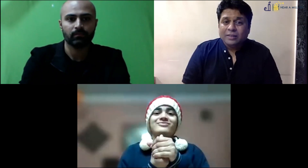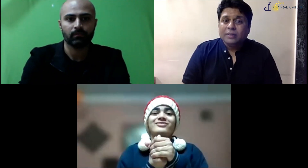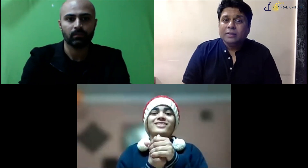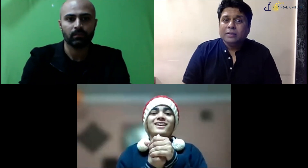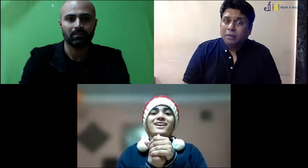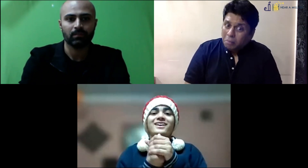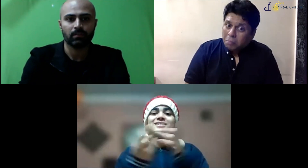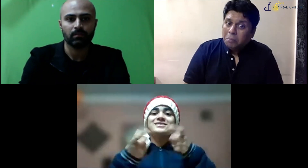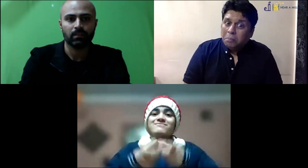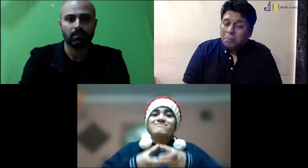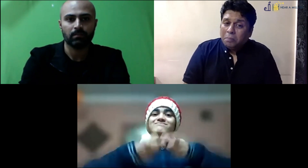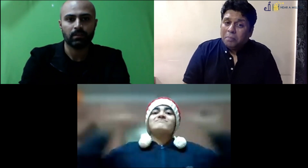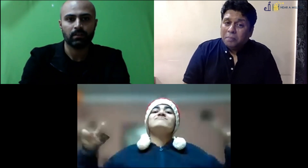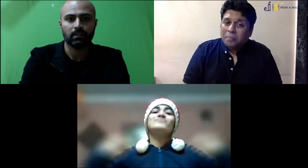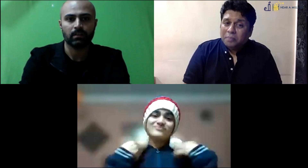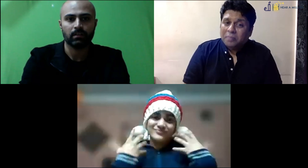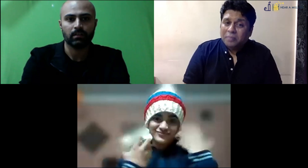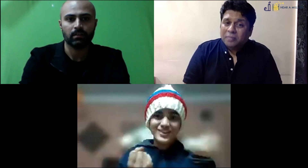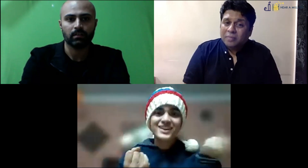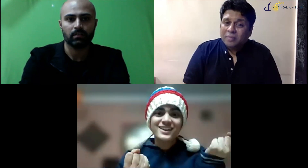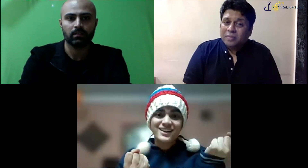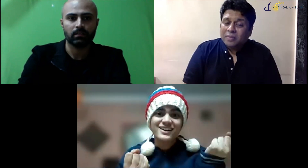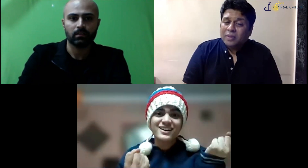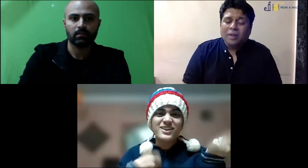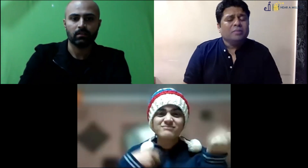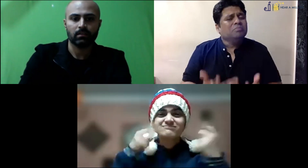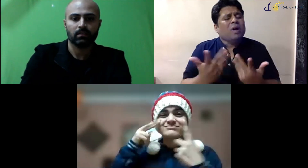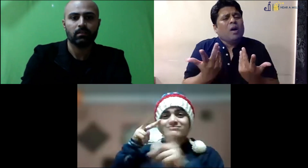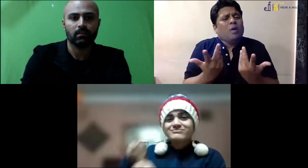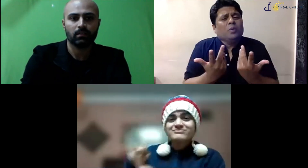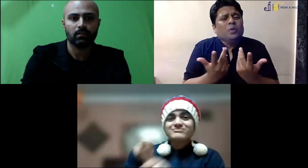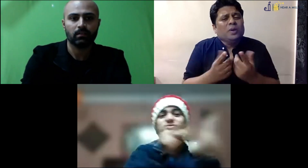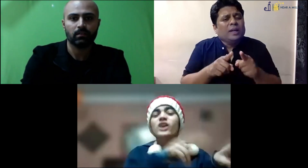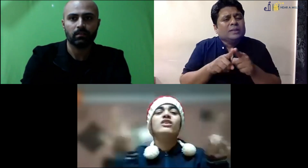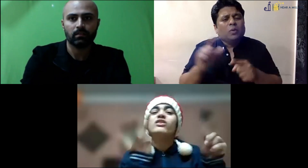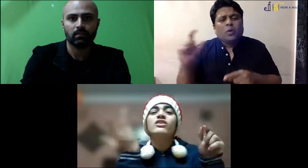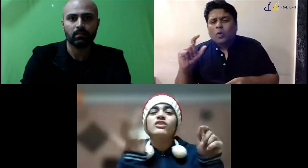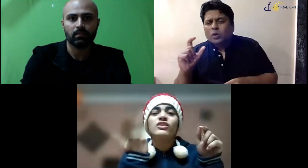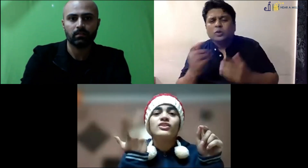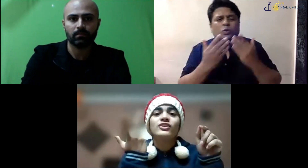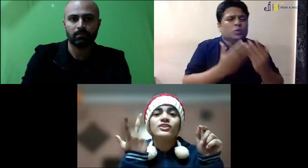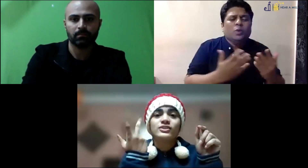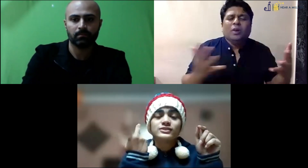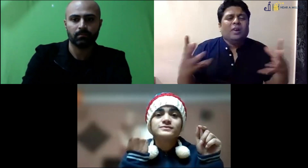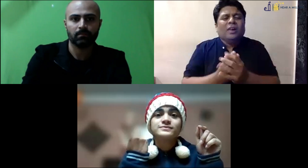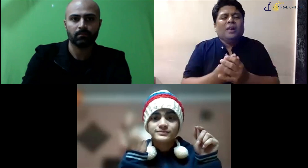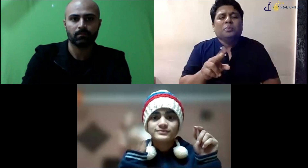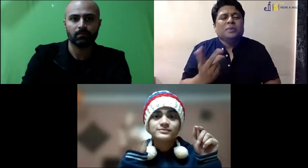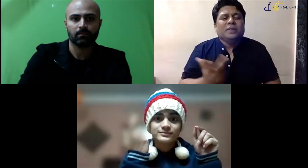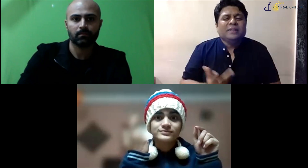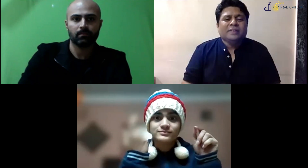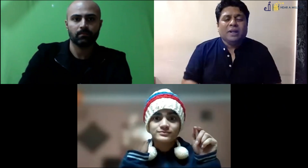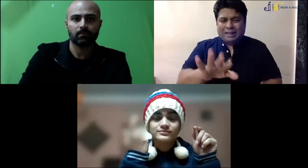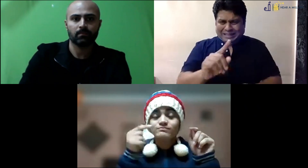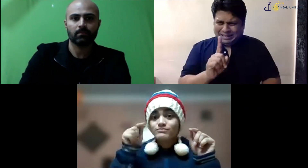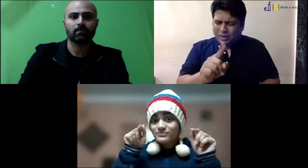schools, we we want to have it in both of the areas, in schools and colleges also. Why you are